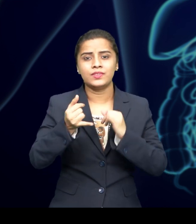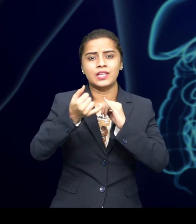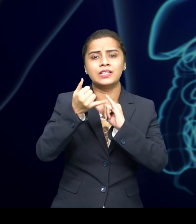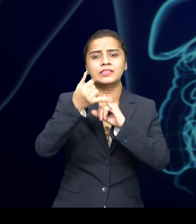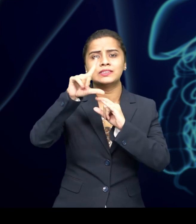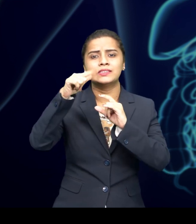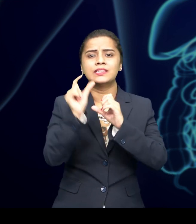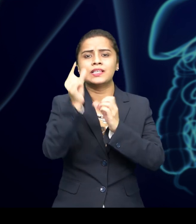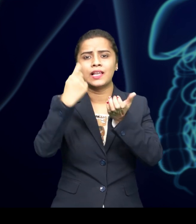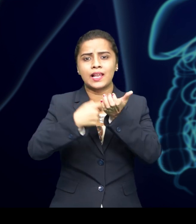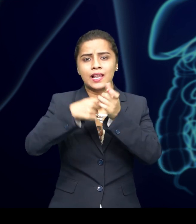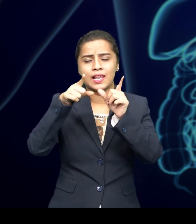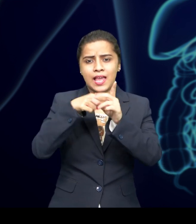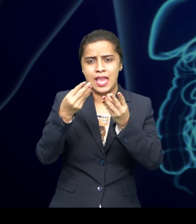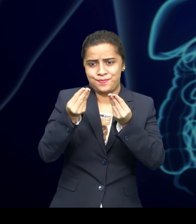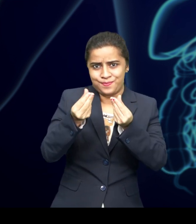called bolus.